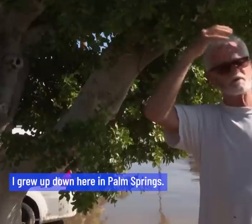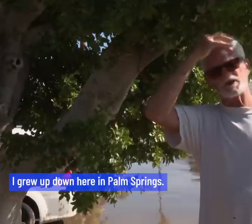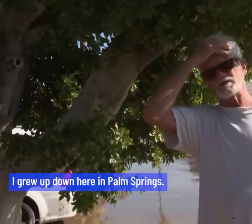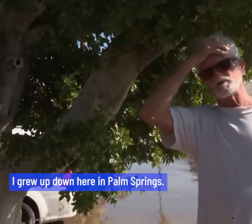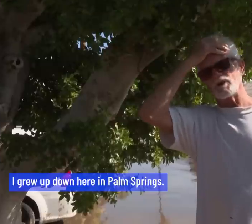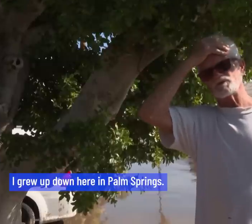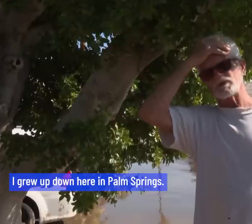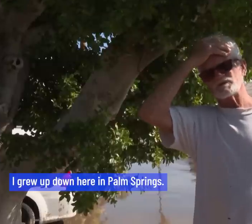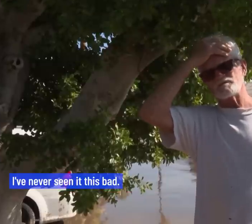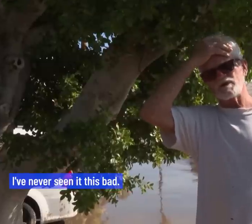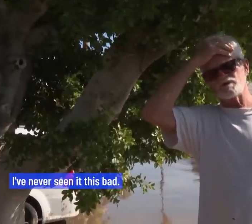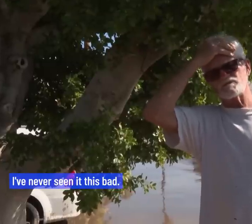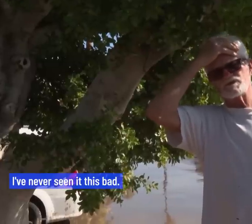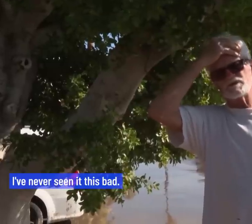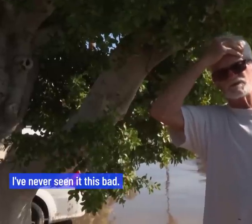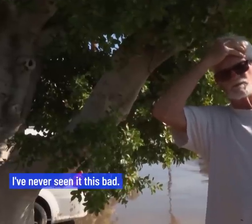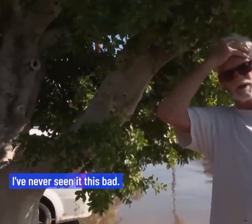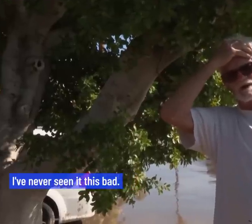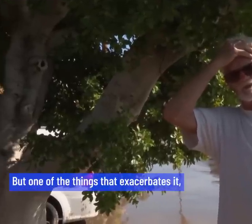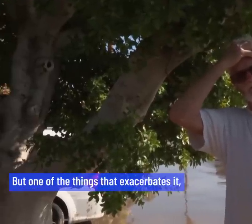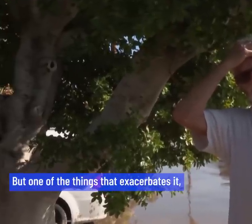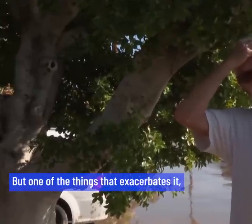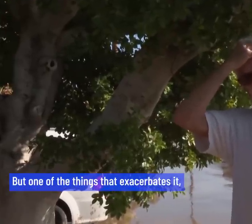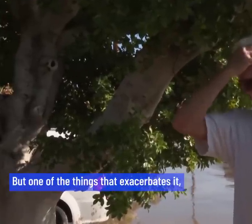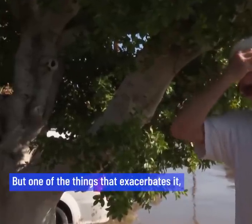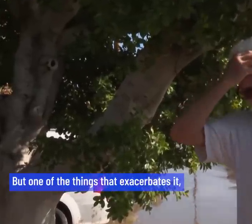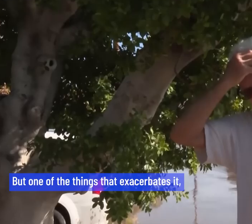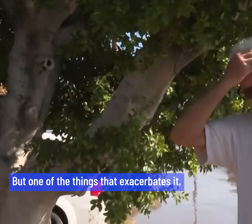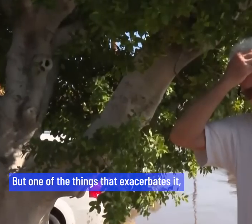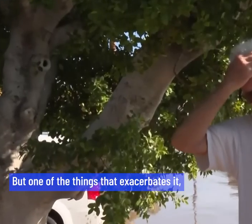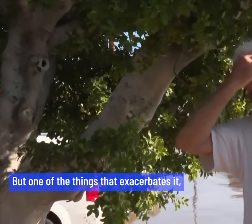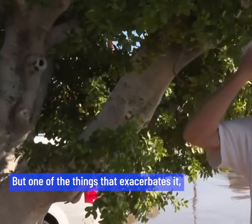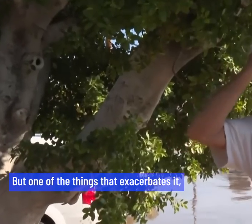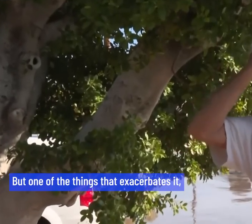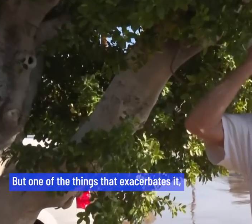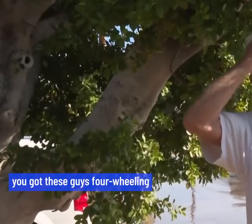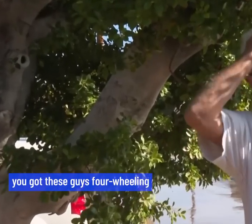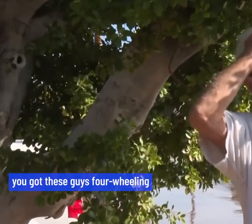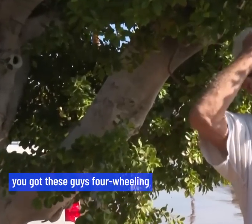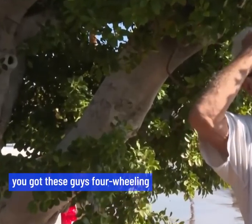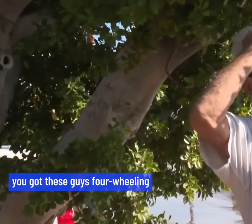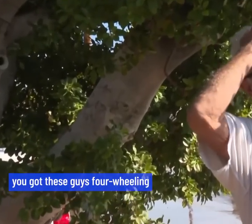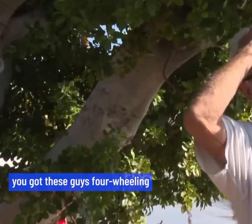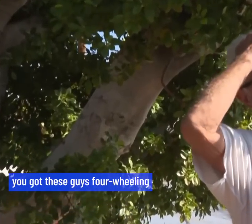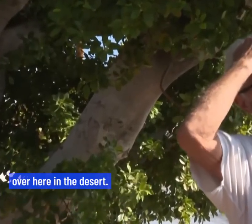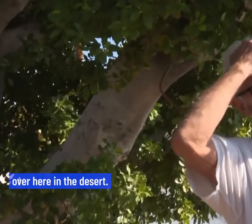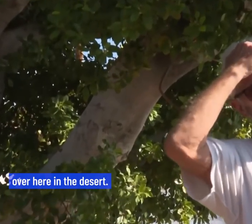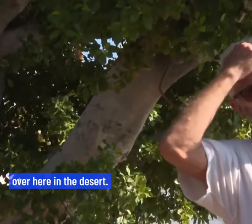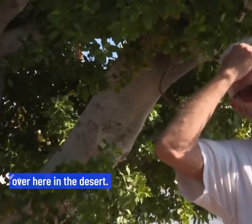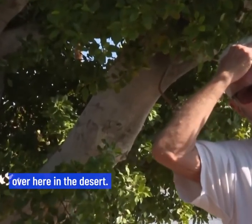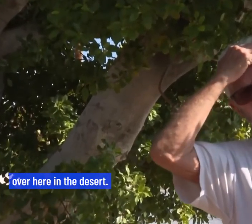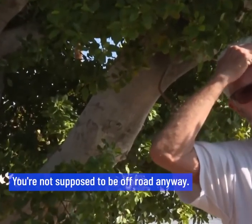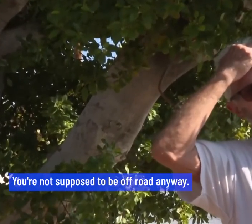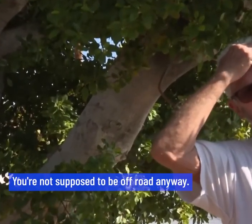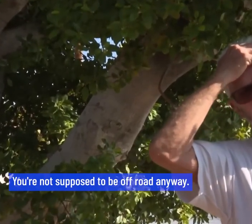I grew up down here in Palm Springs. I've never seen it this bad. But one of the things that exacerbates it is you got these guys four-wheeling over here